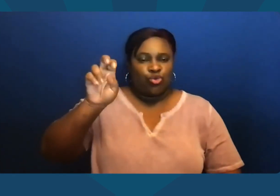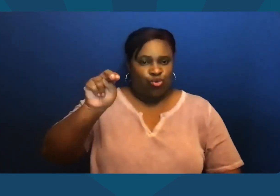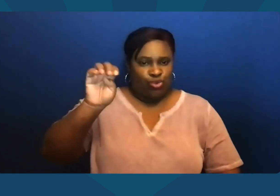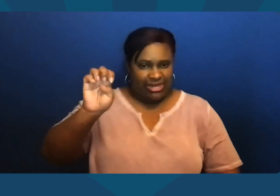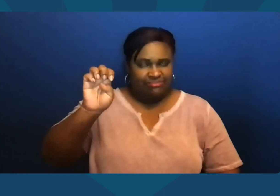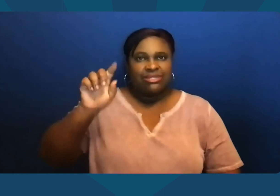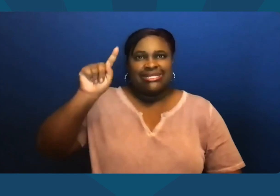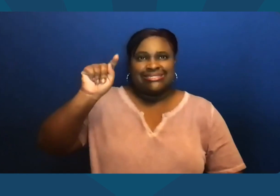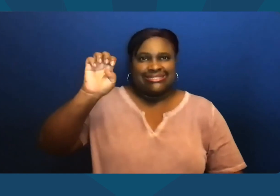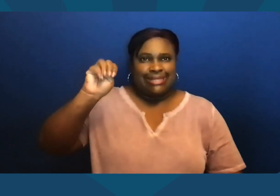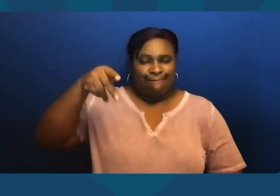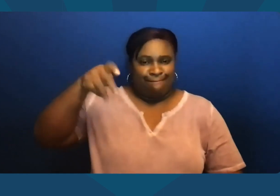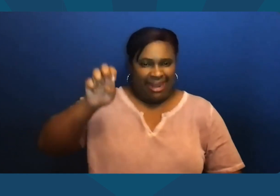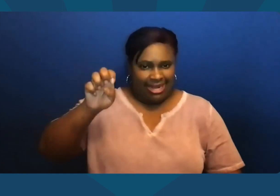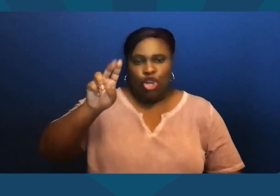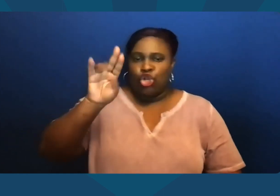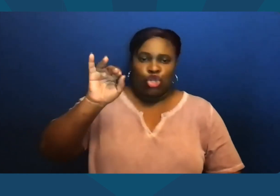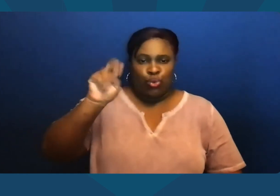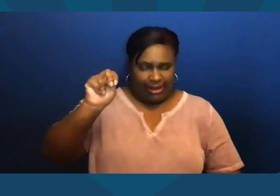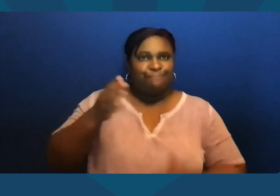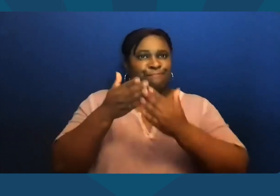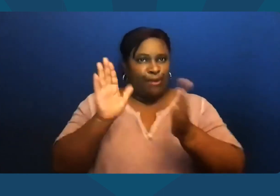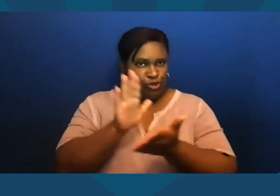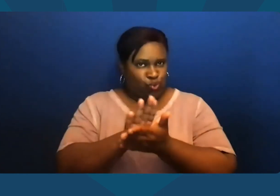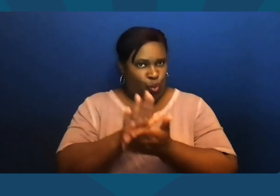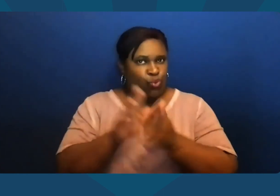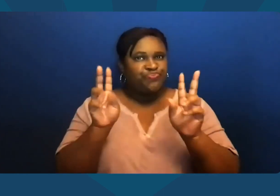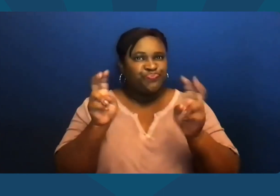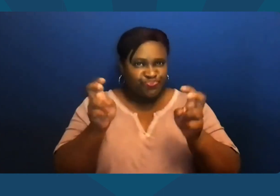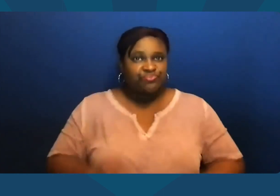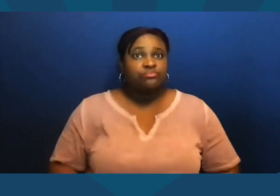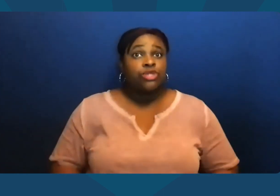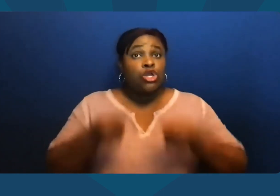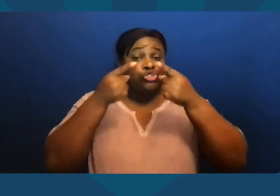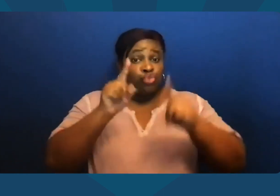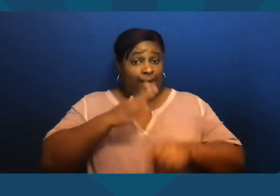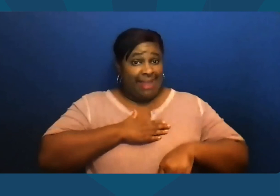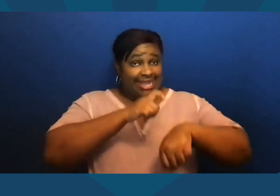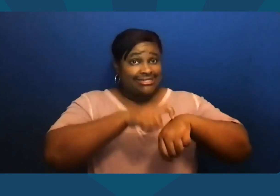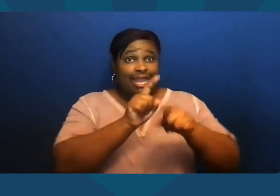and am a product of our Kyrene and Tempe Union Public Schools.